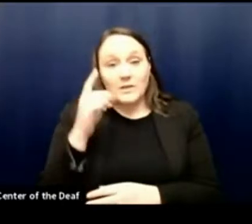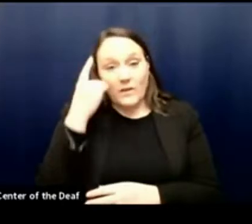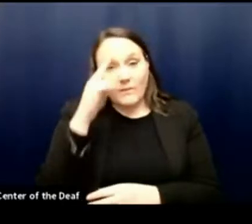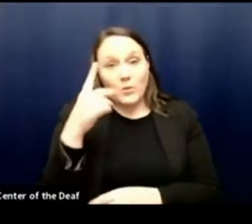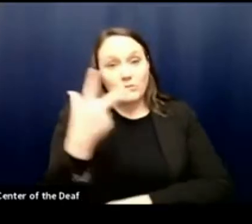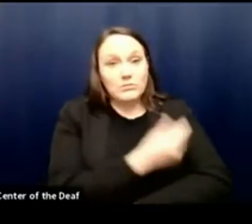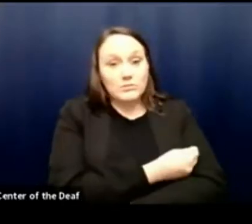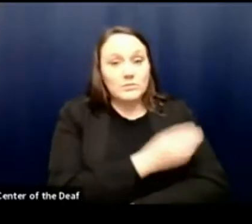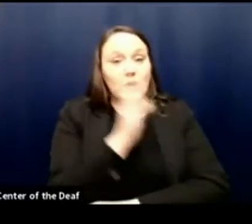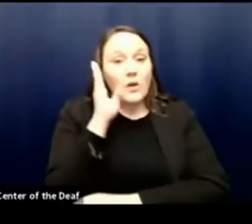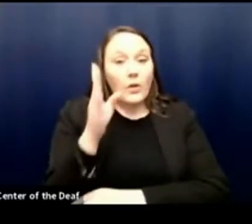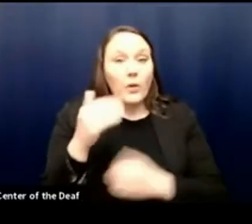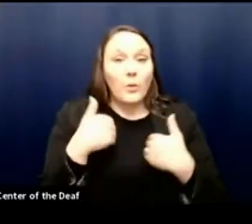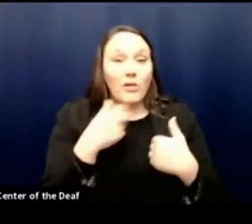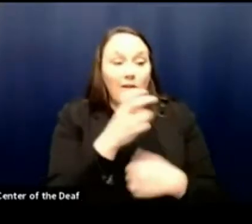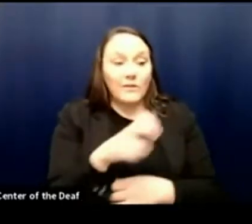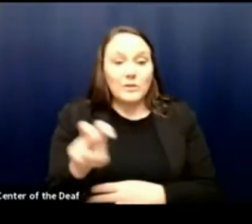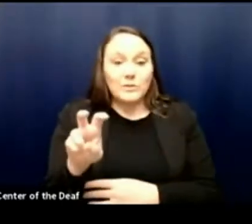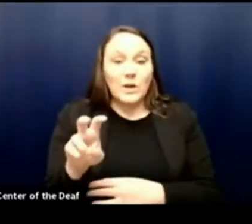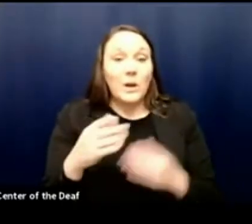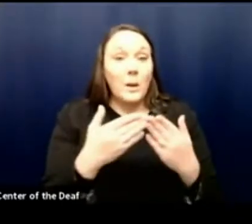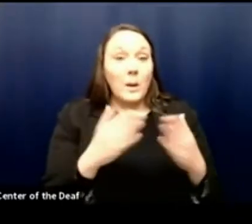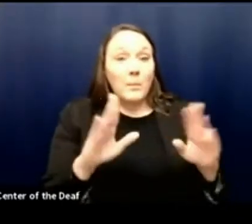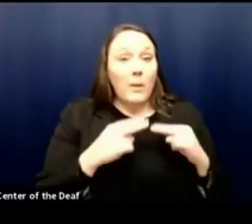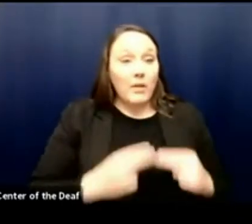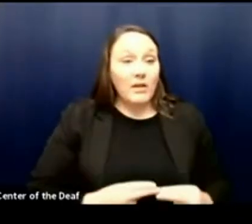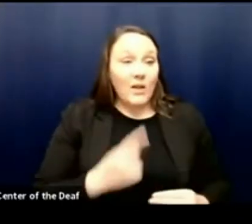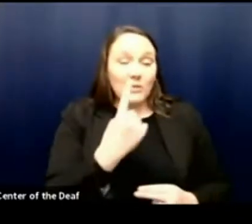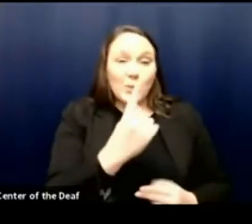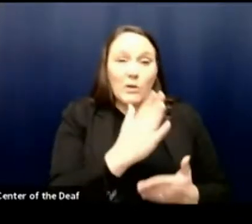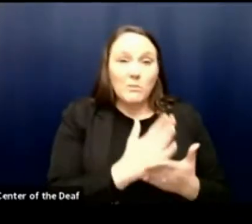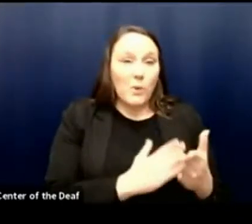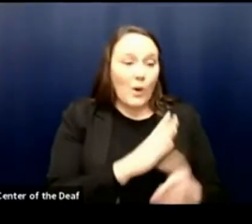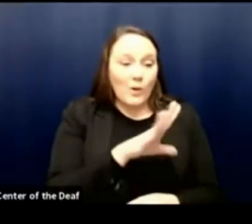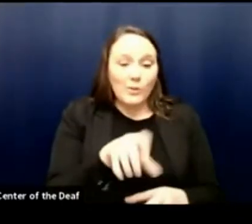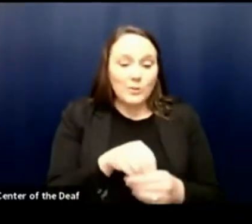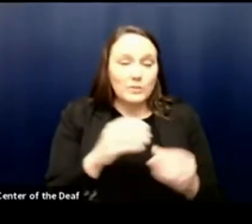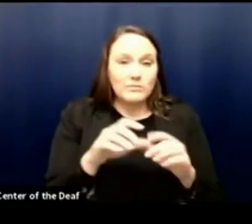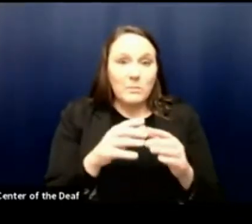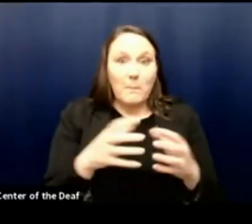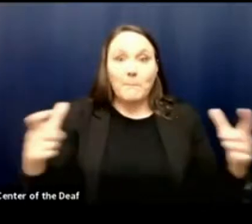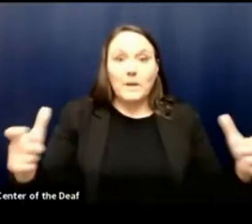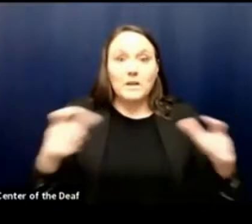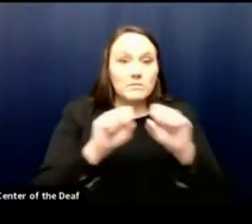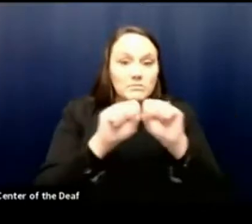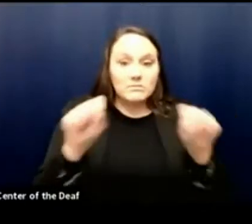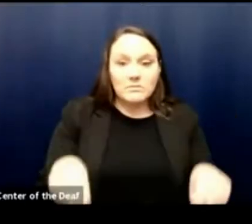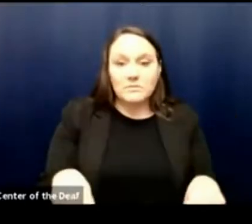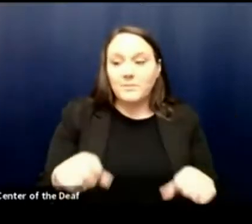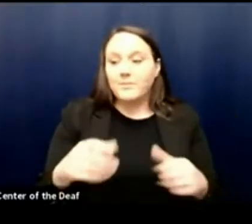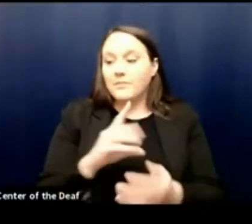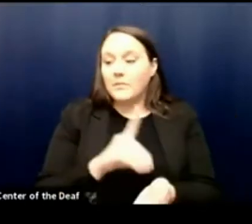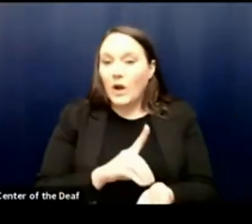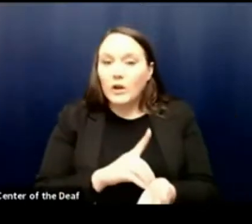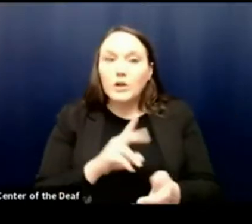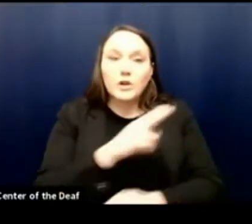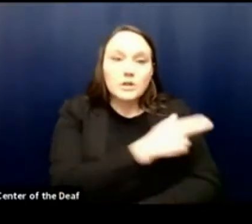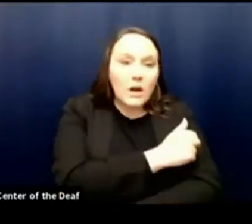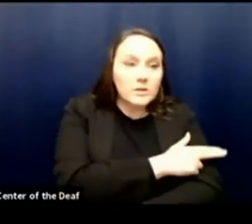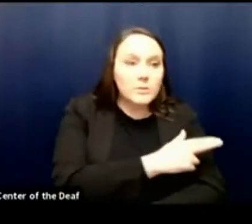Public health is just one part of the larger system, which includes medical providers, hospitals, and